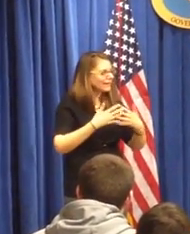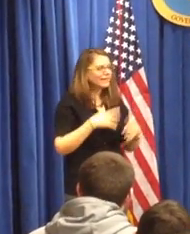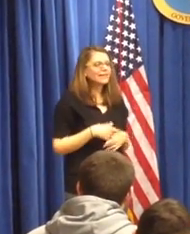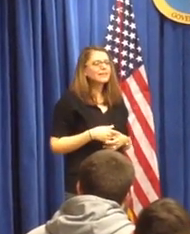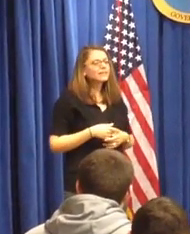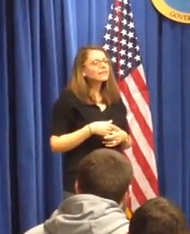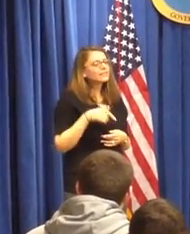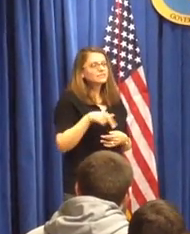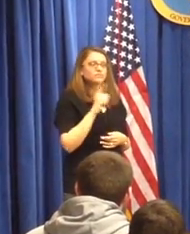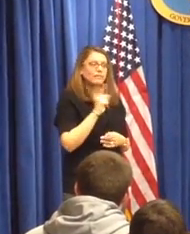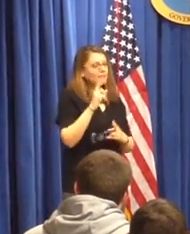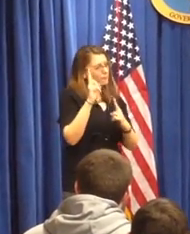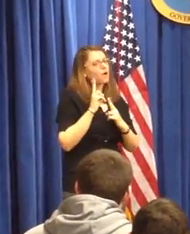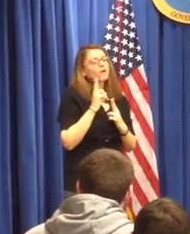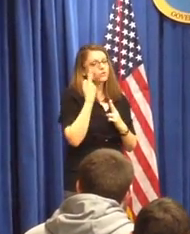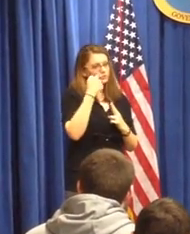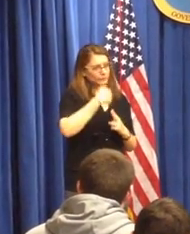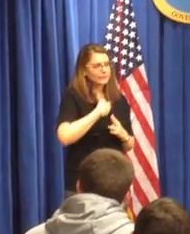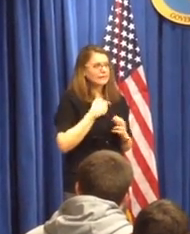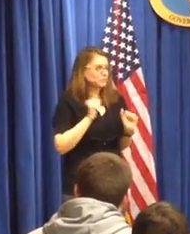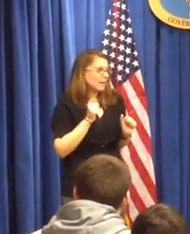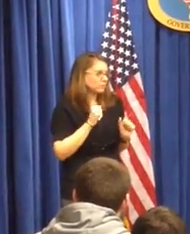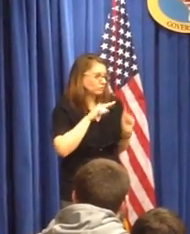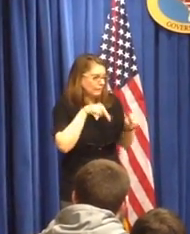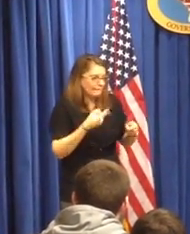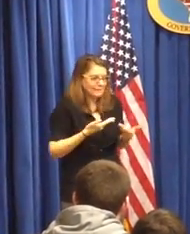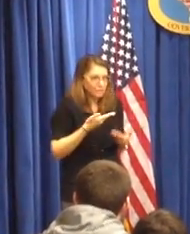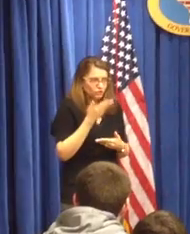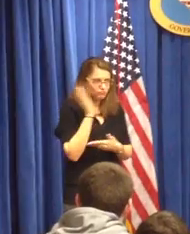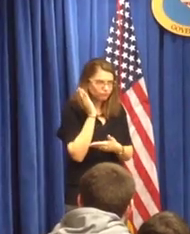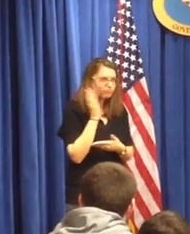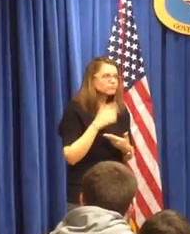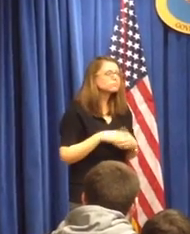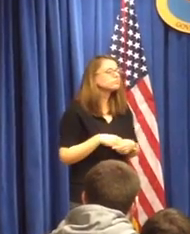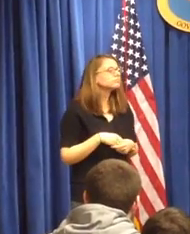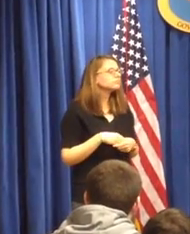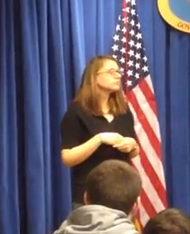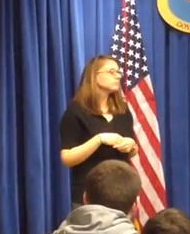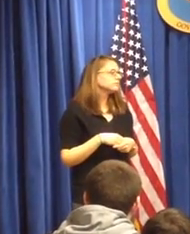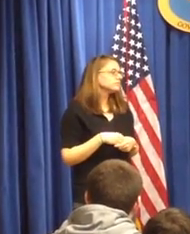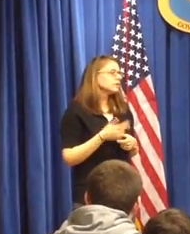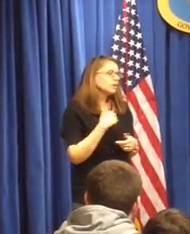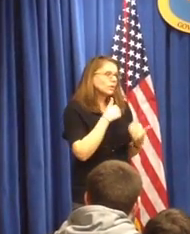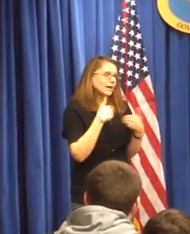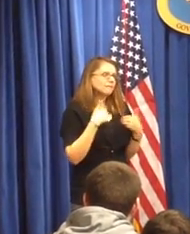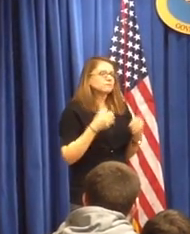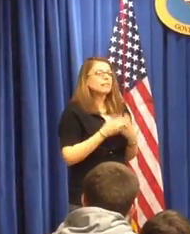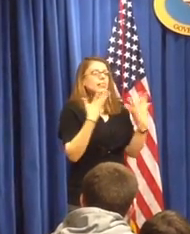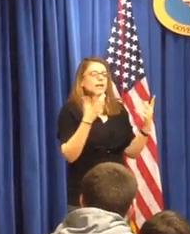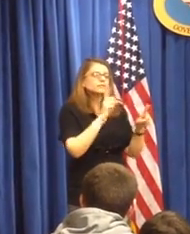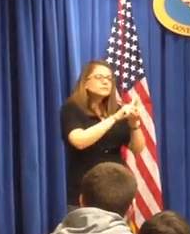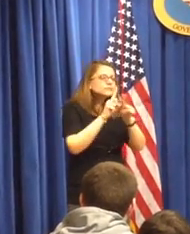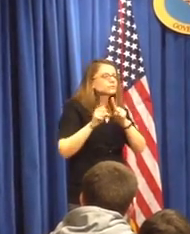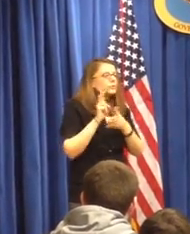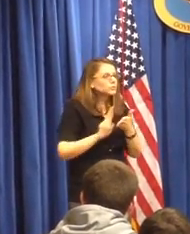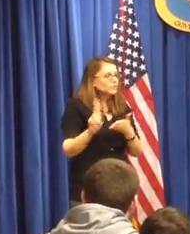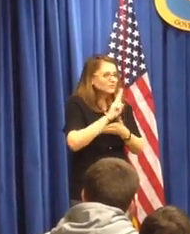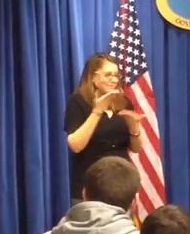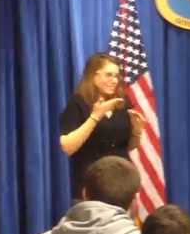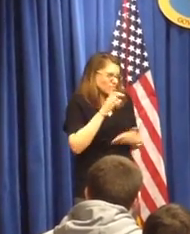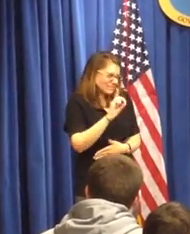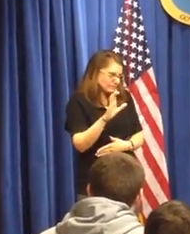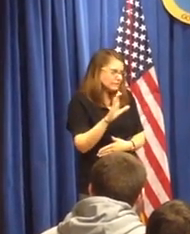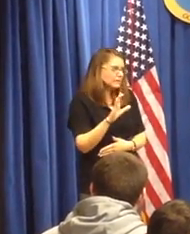this is really an honor for me to be able to do this. We have lots of universities in this city. We